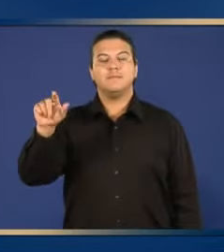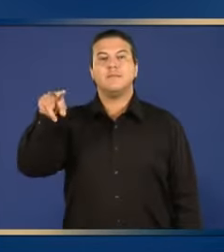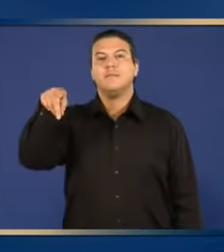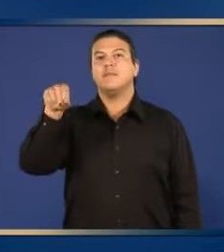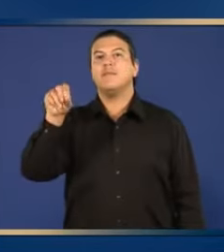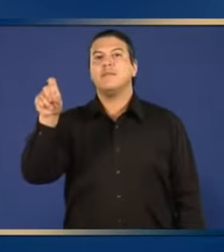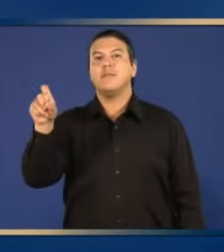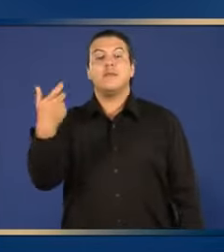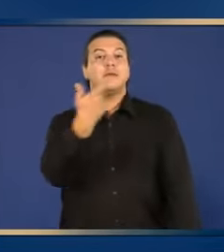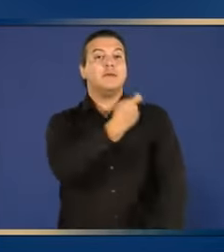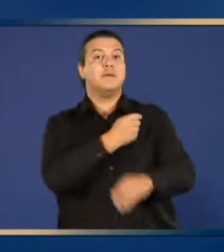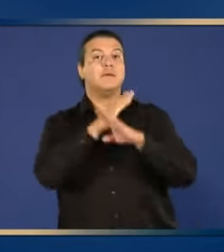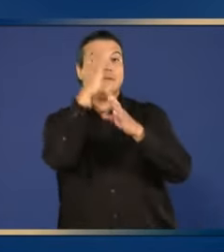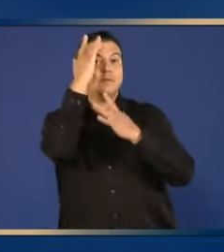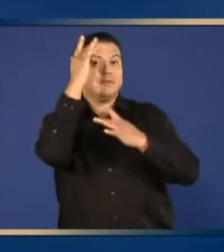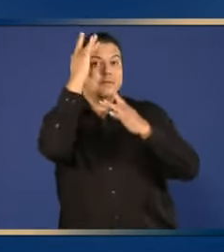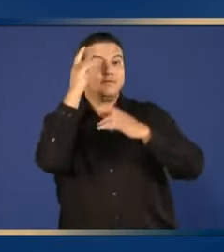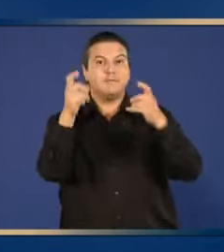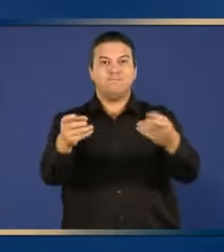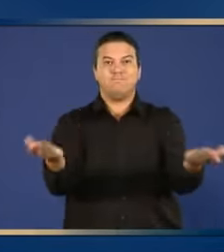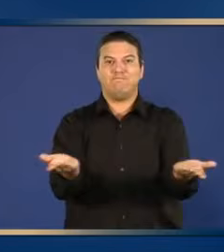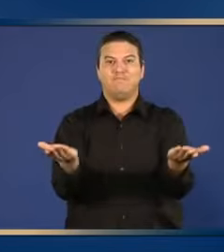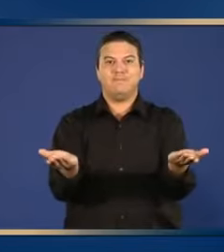Smallpox vaccine dispensing site.